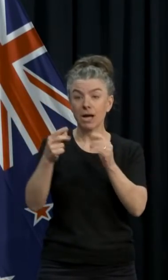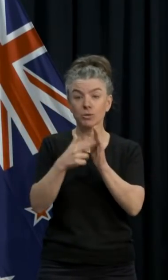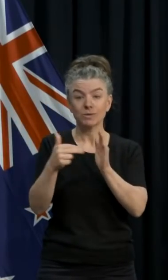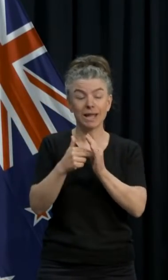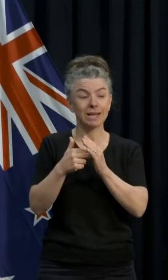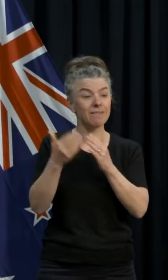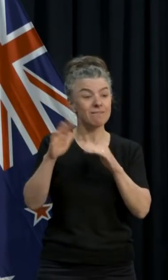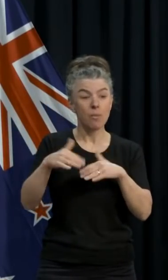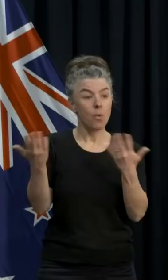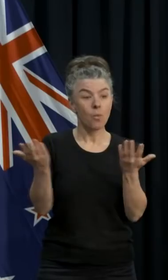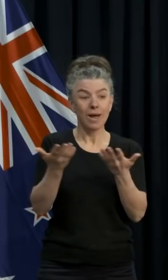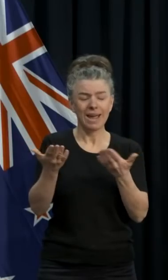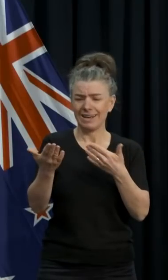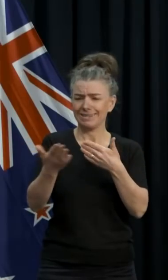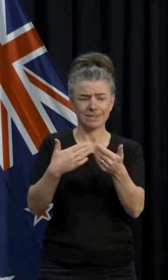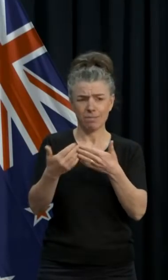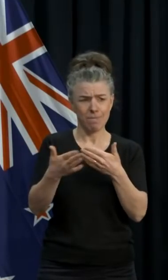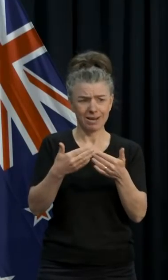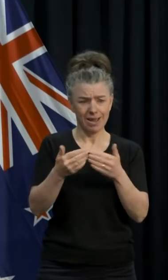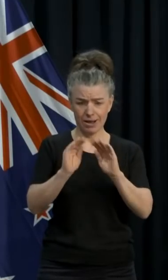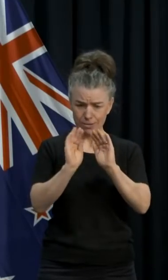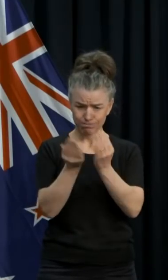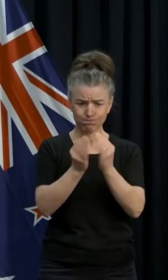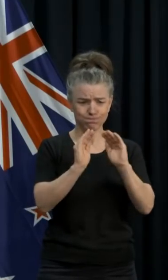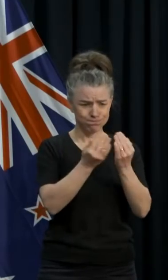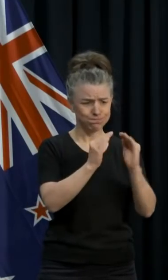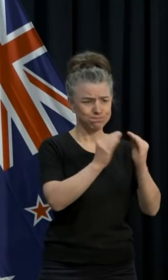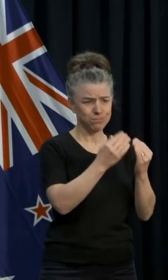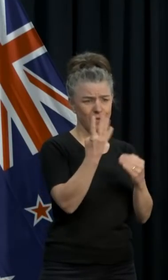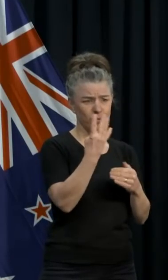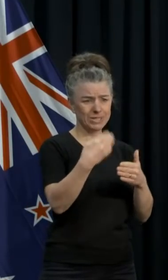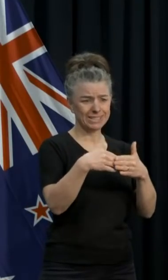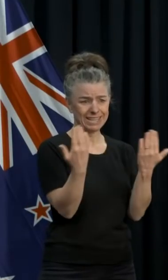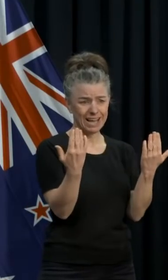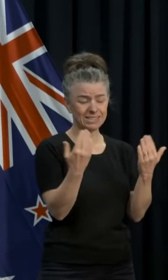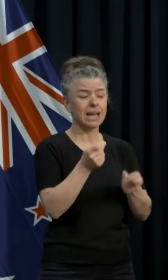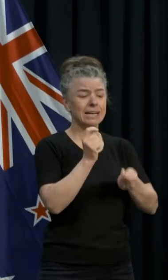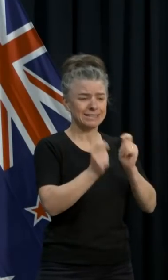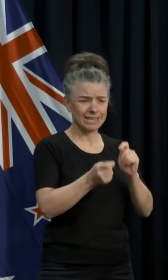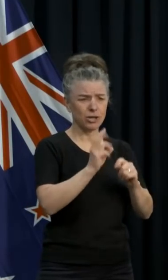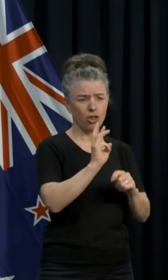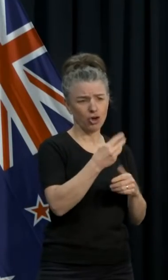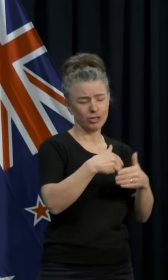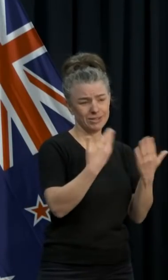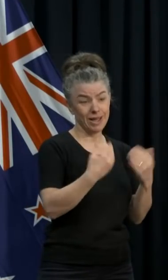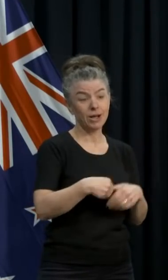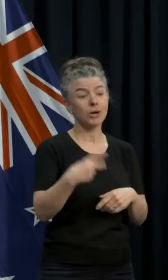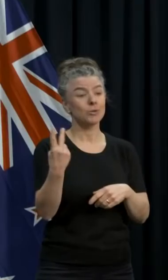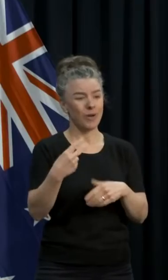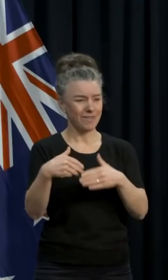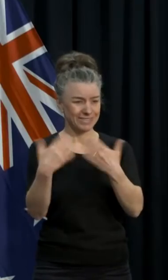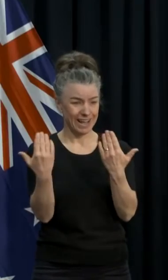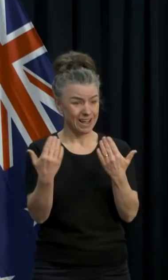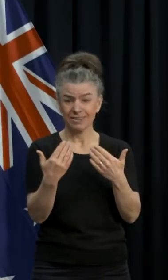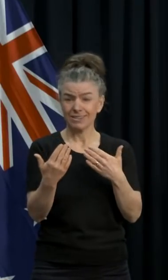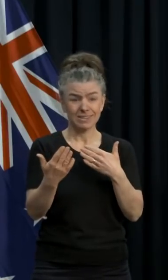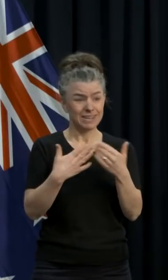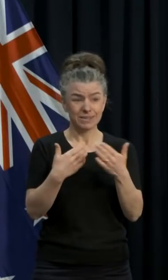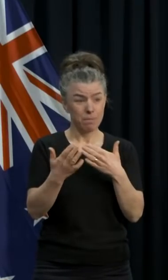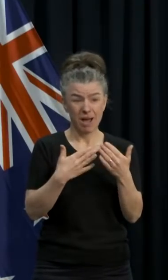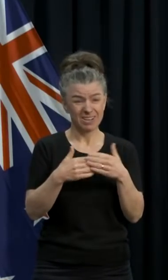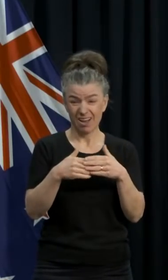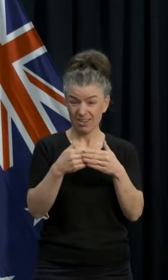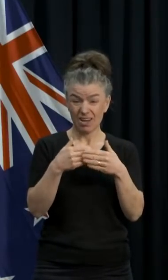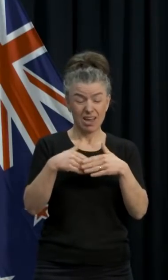whole process is designed on the basis that we should assume, until we know otherwise, that anyone coming into the country across the border could be